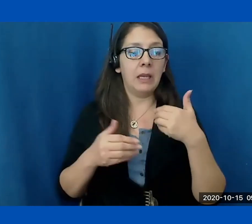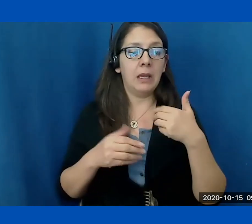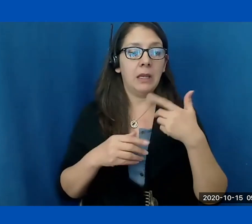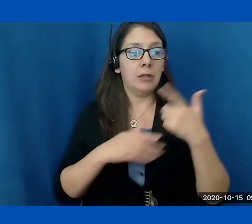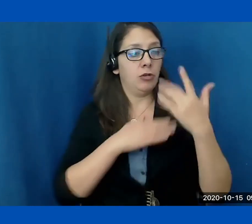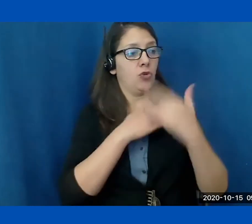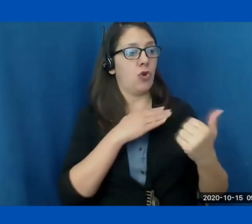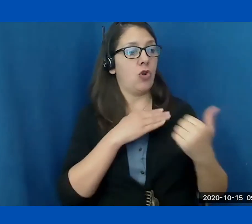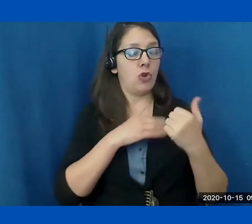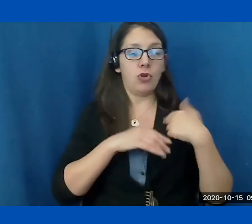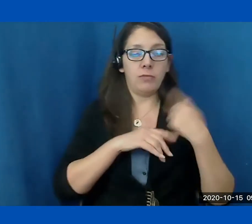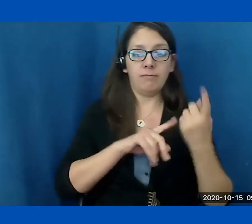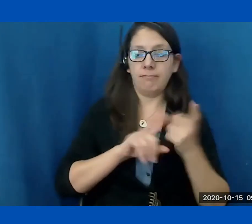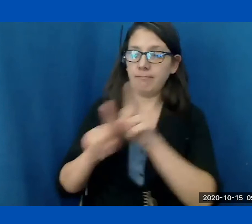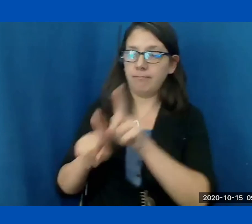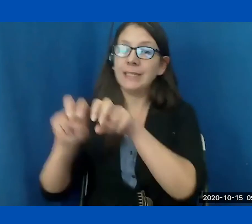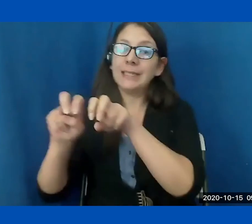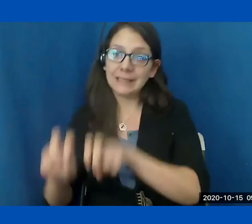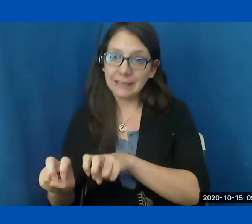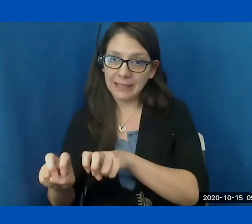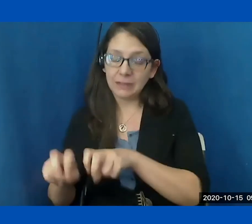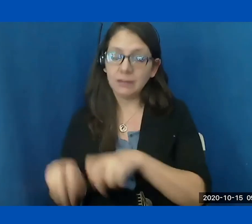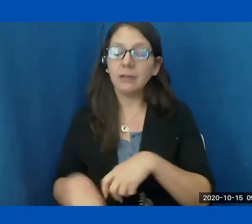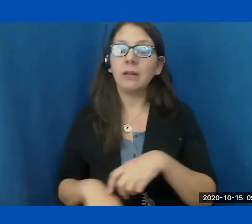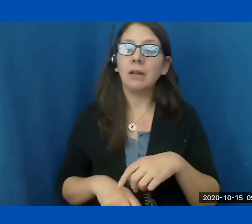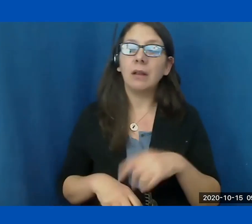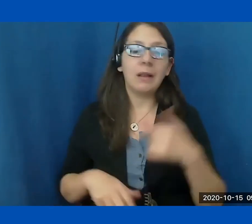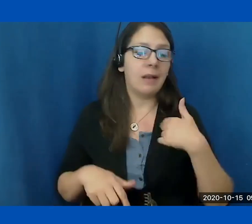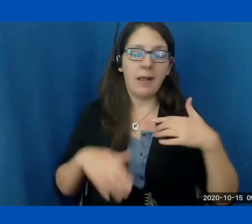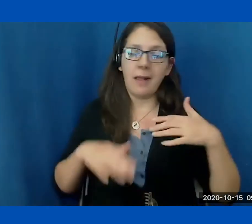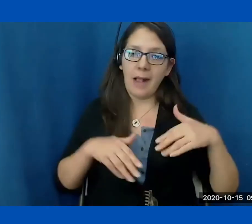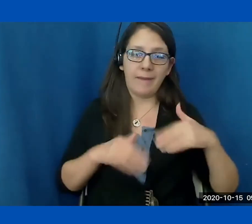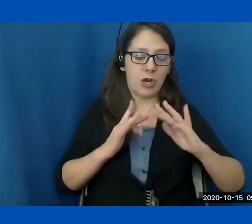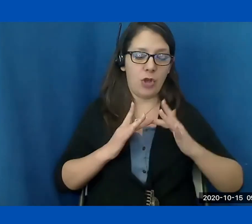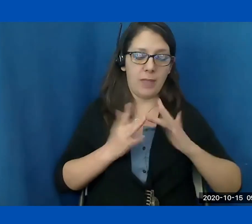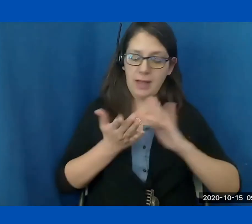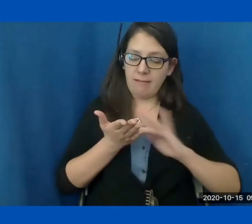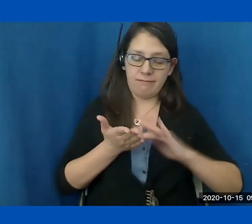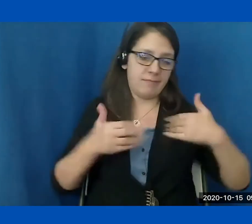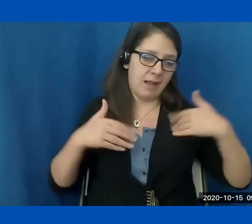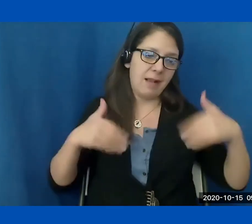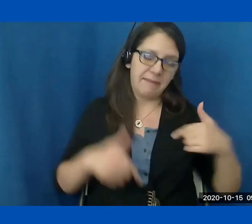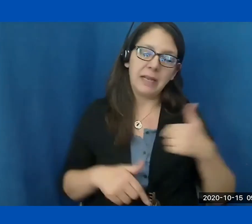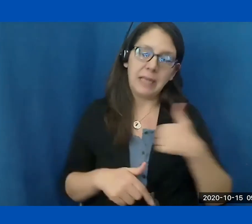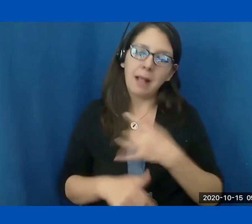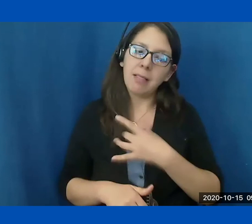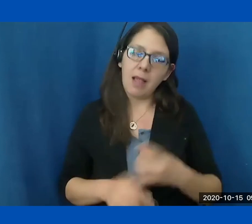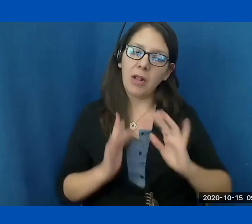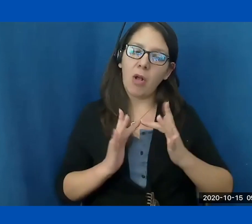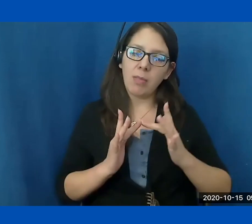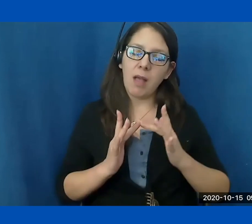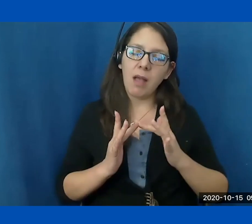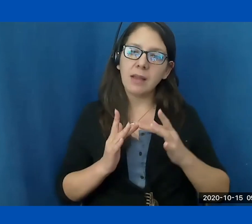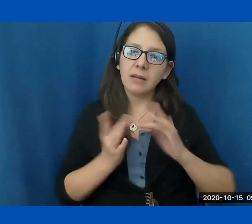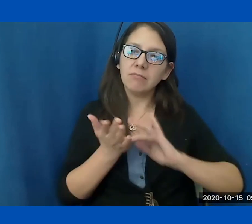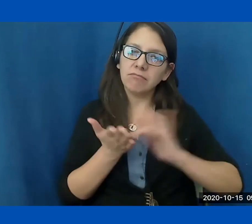if I haven't had a chance to look up online, because I like to do that as well, find the name of the restaurant, pull it up in